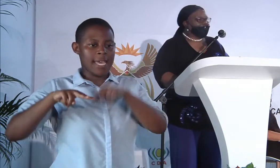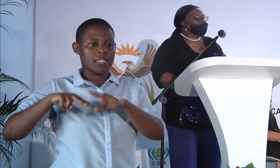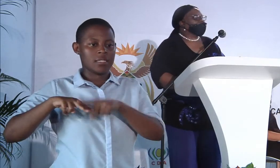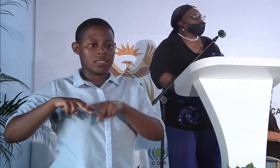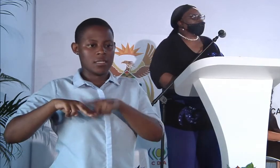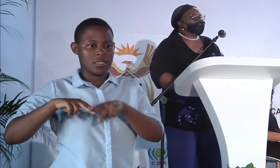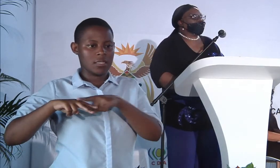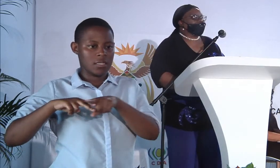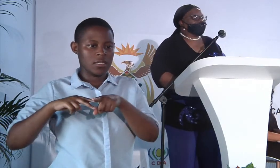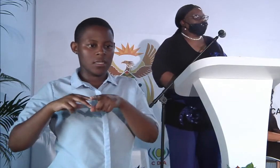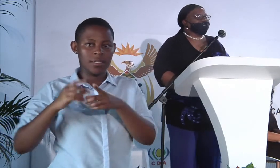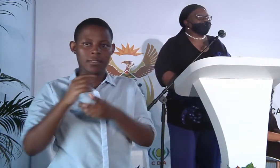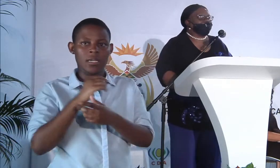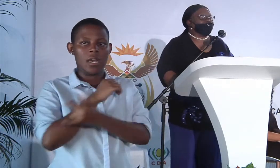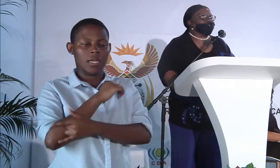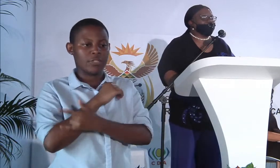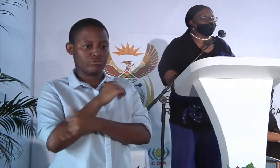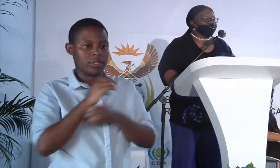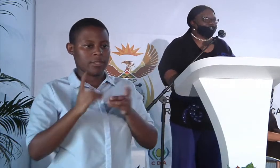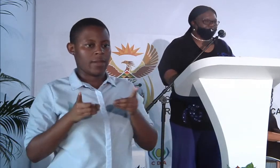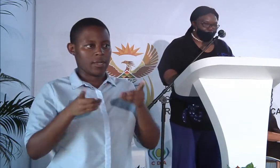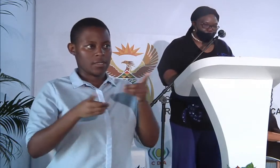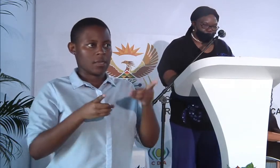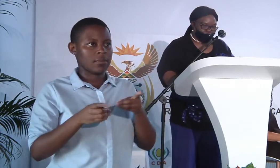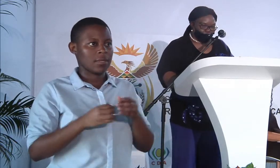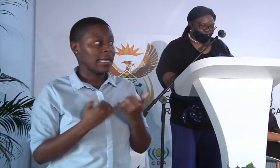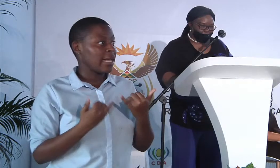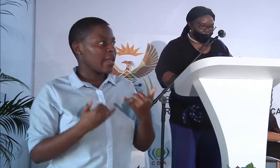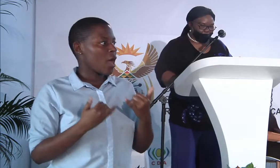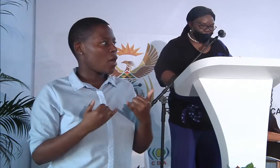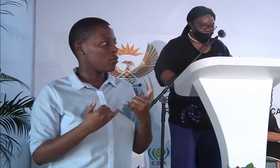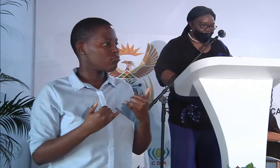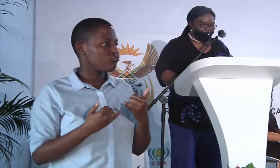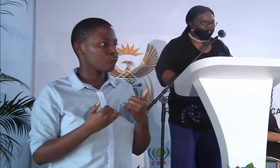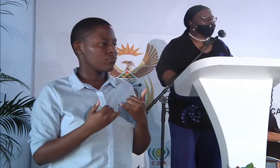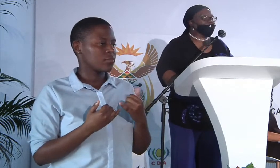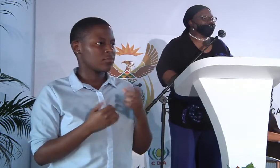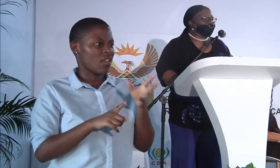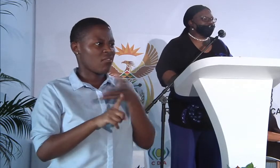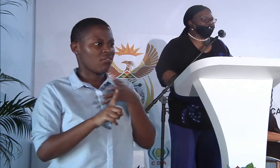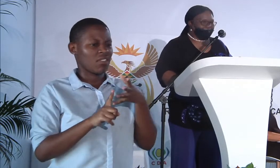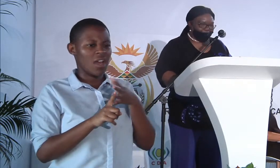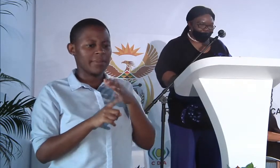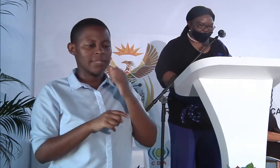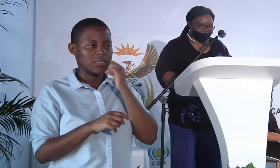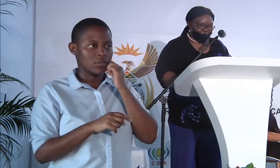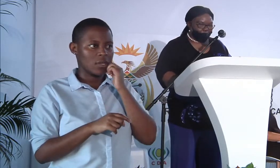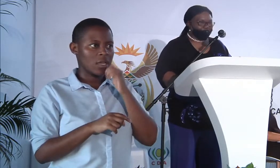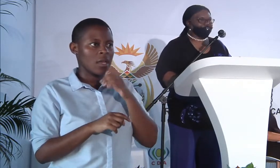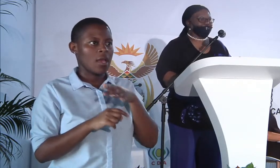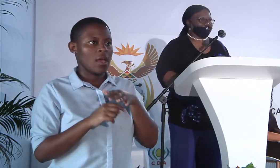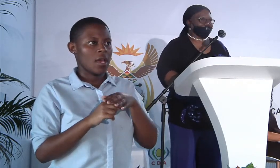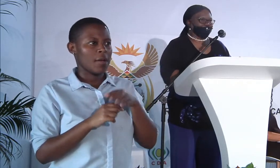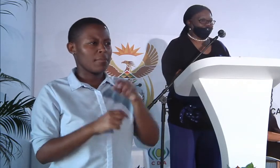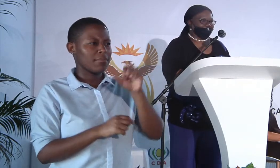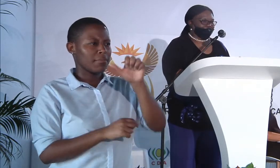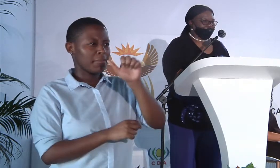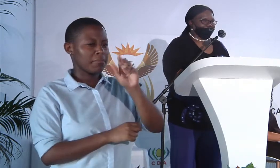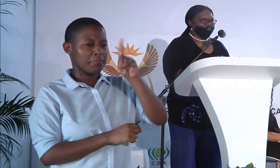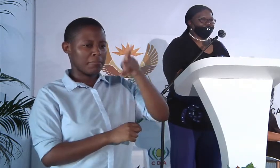We are going to get entertainment now by Ubandile and Singobile.